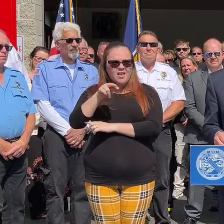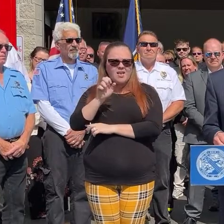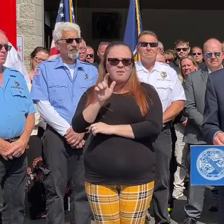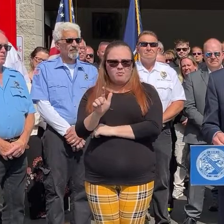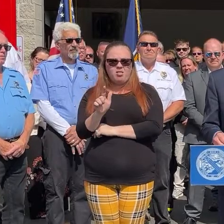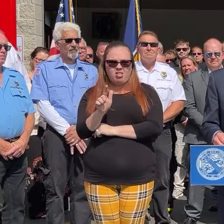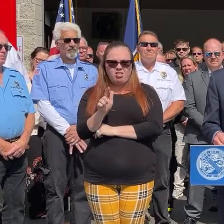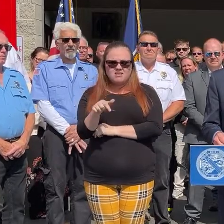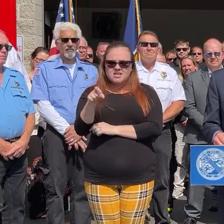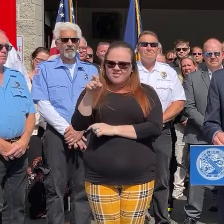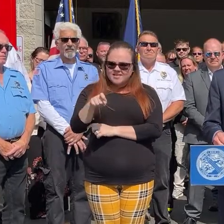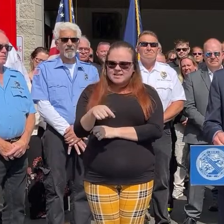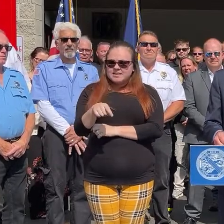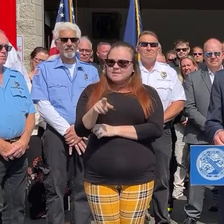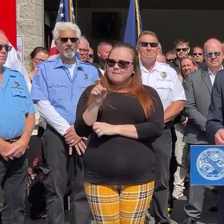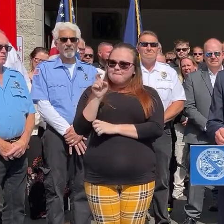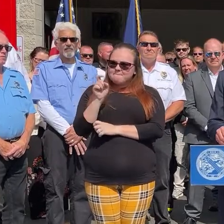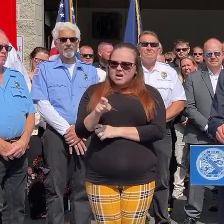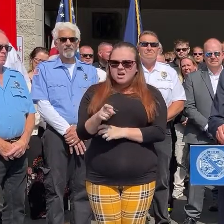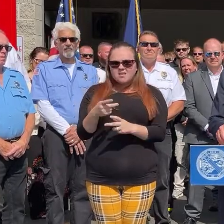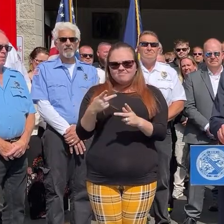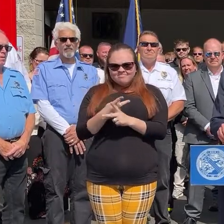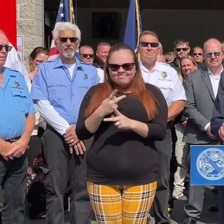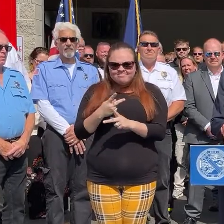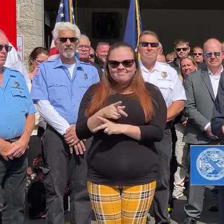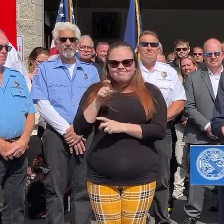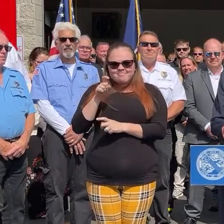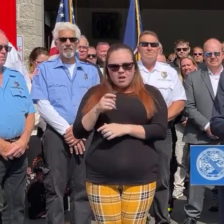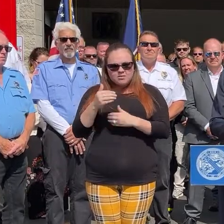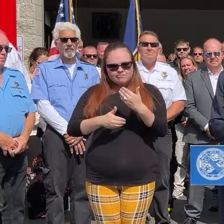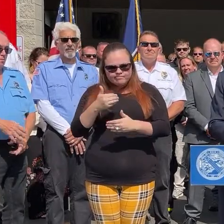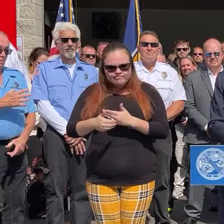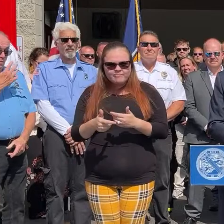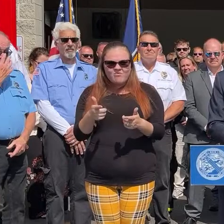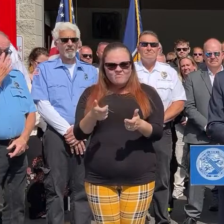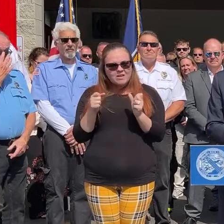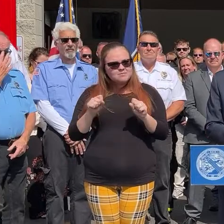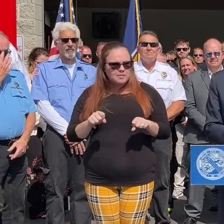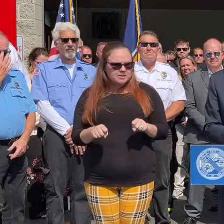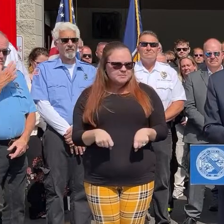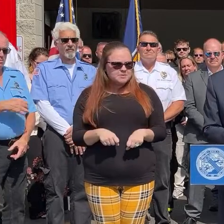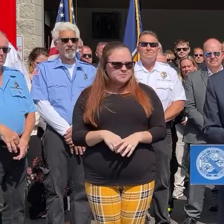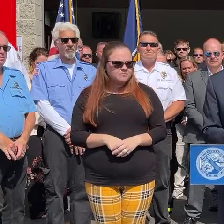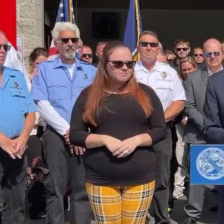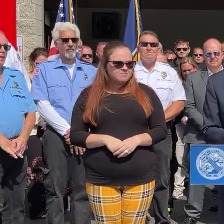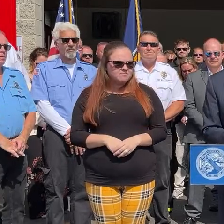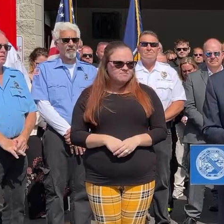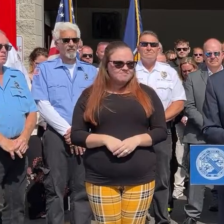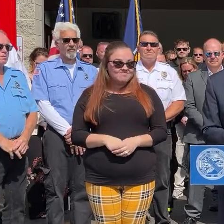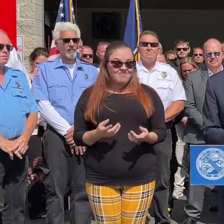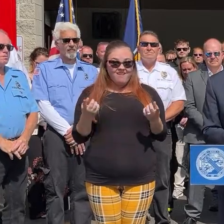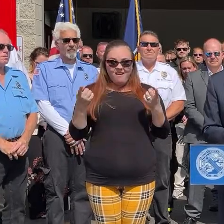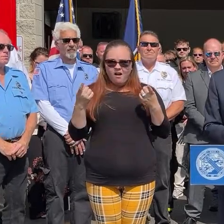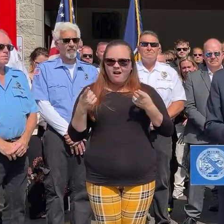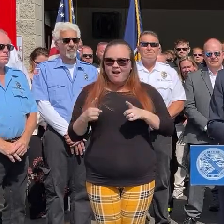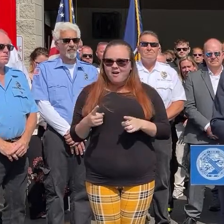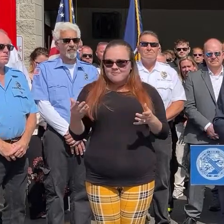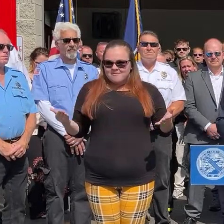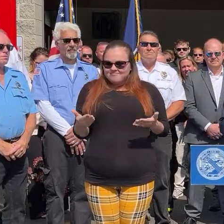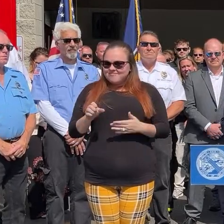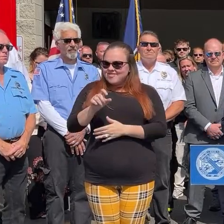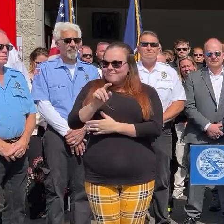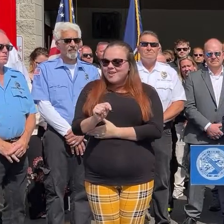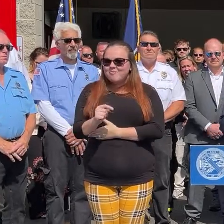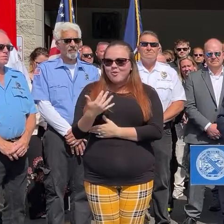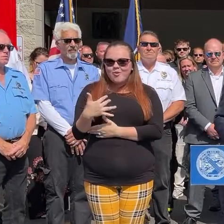of the county, saying this is something that needs to get done and needs to get done as quickly as possible. Lo and behold, here we are in